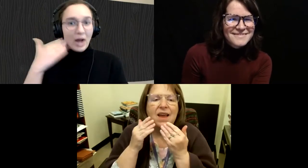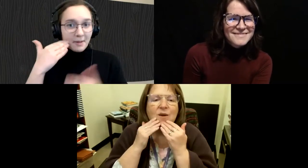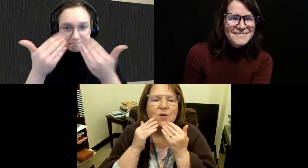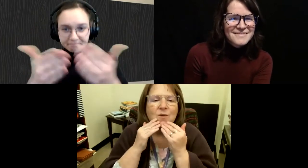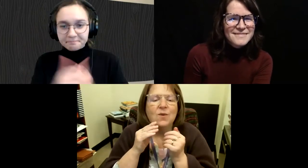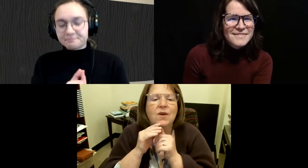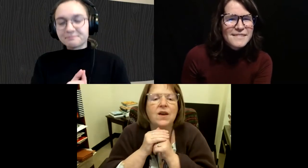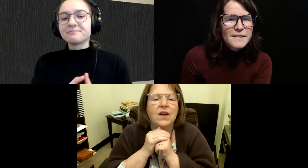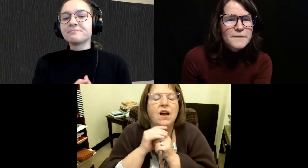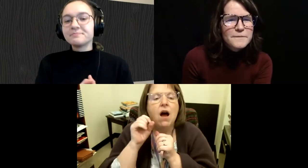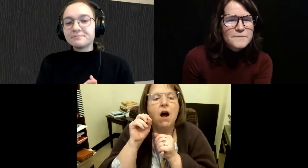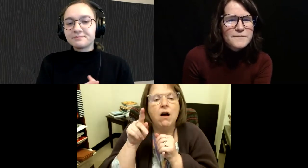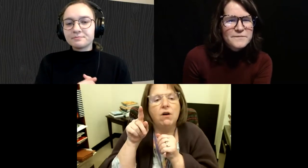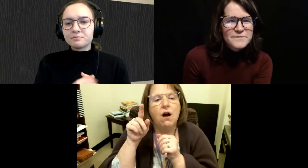going on. Thank you. Thank you.